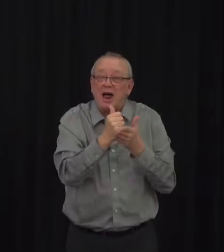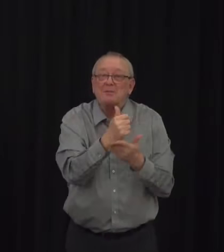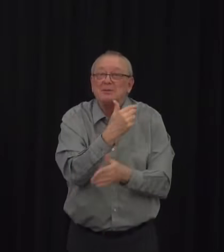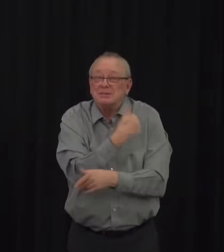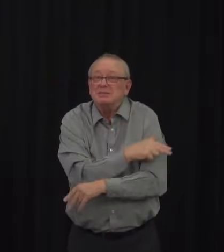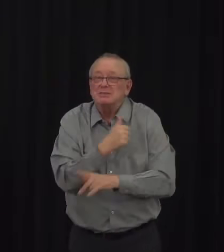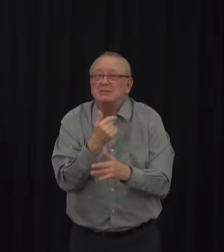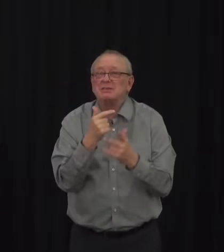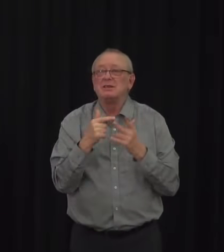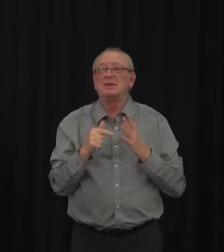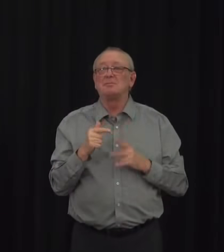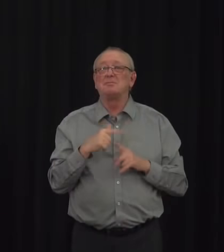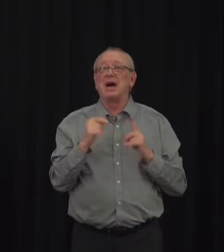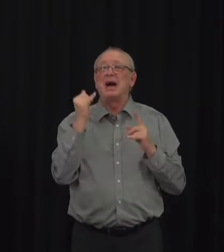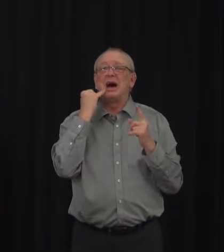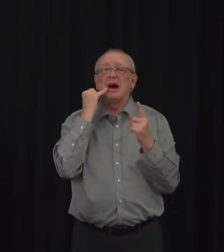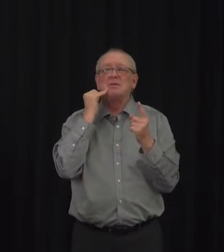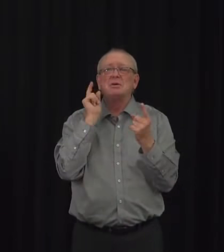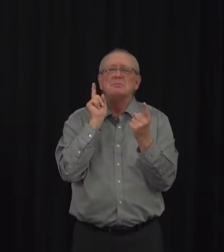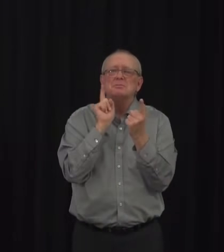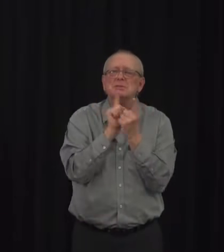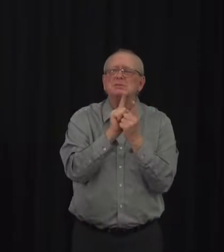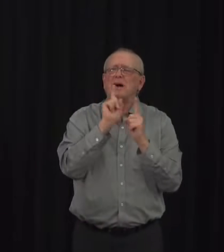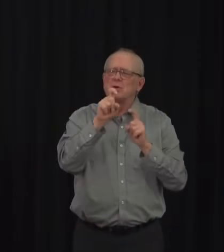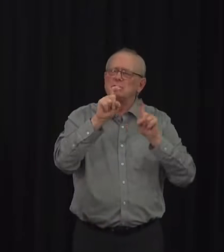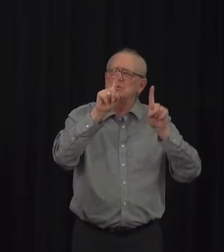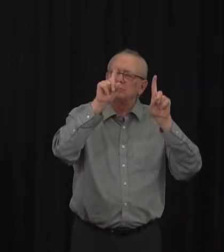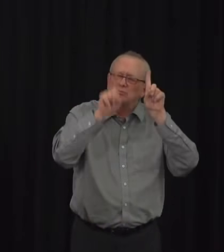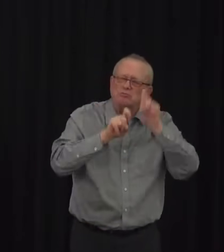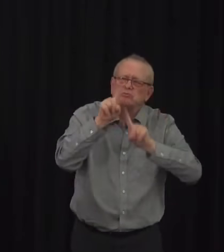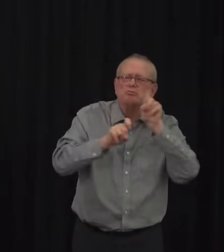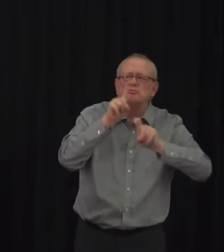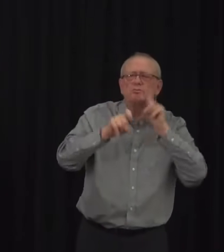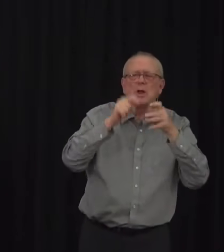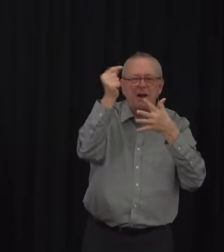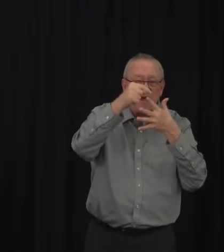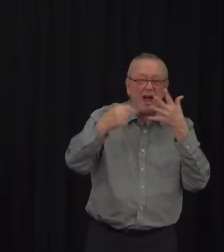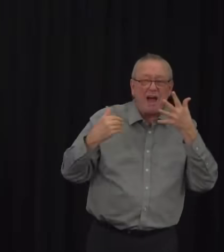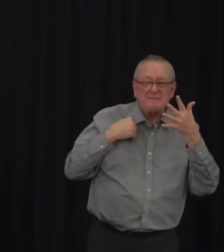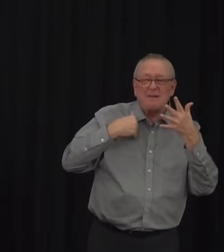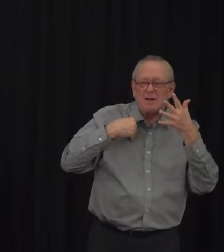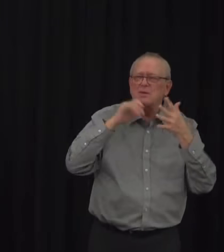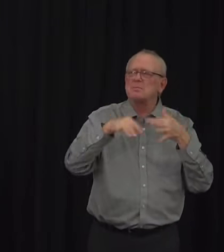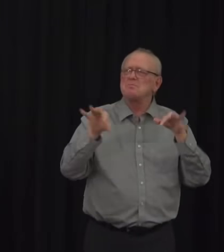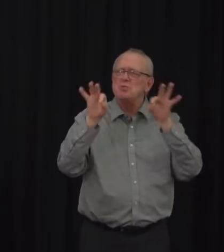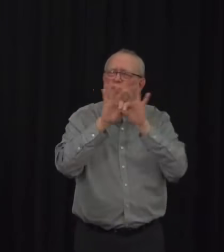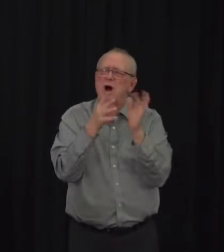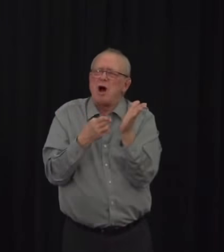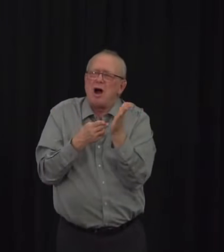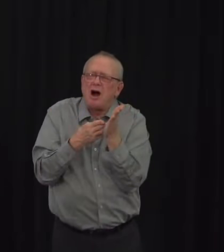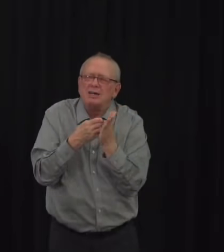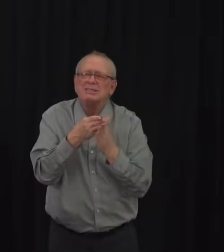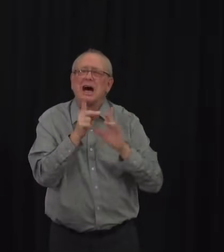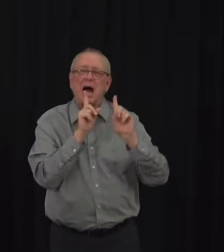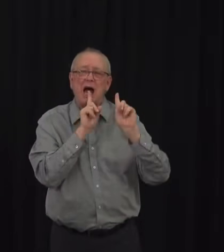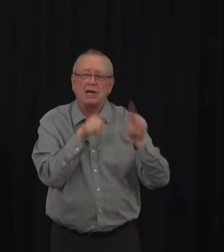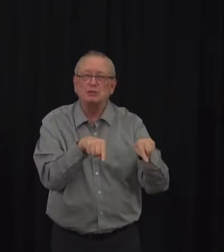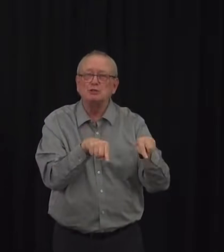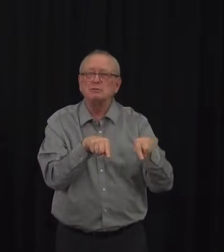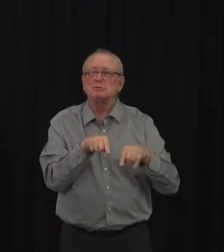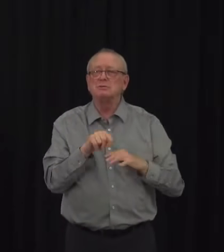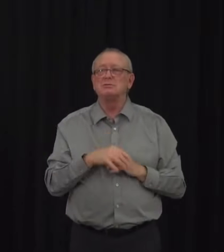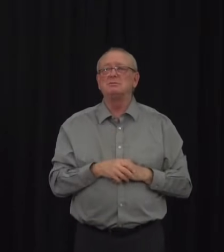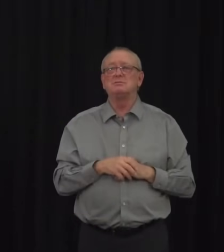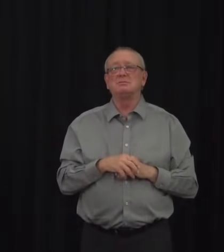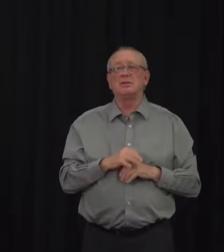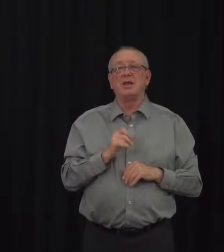any healthcare facility. Speak with site screeners about your symptoms and contacts. They are here to work